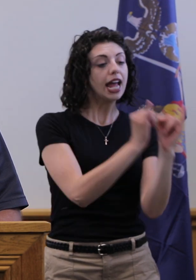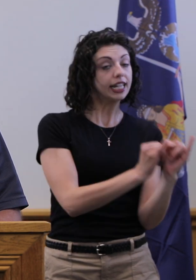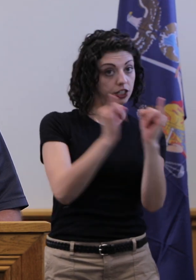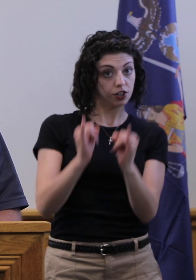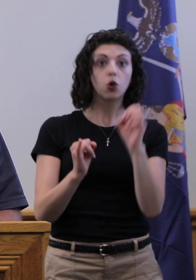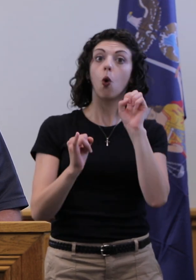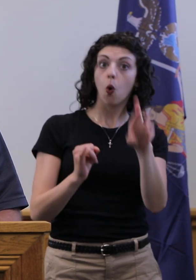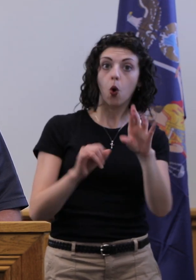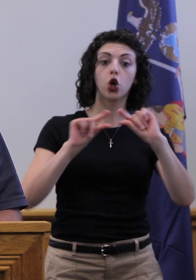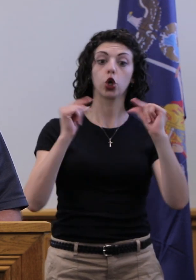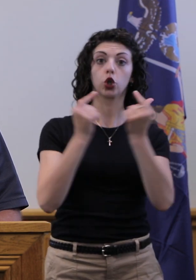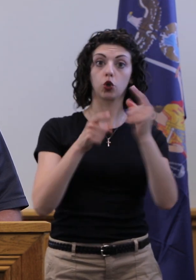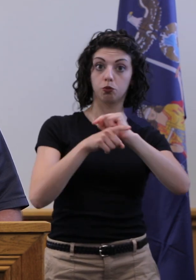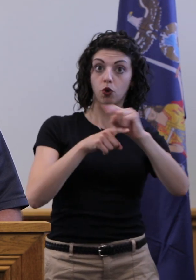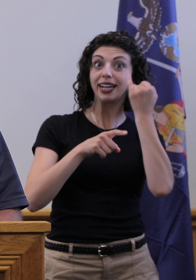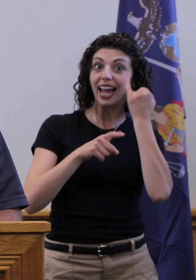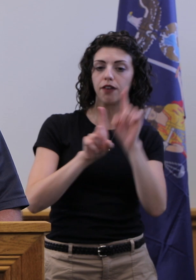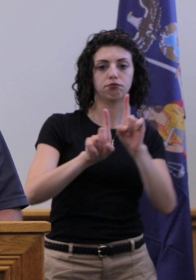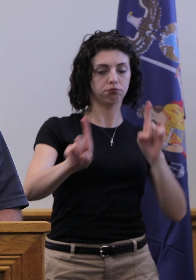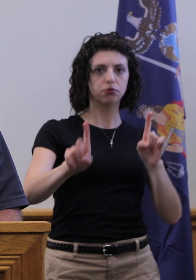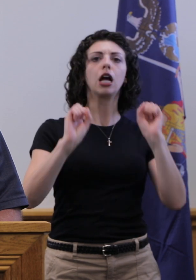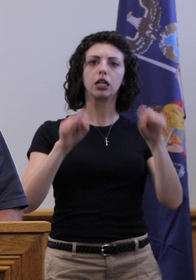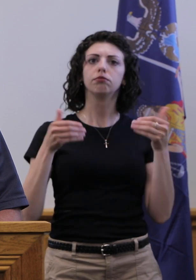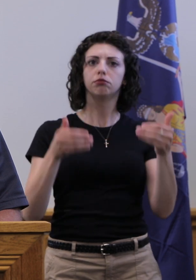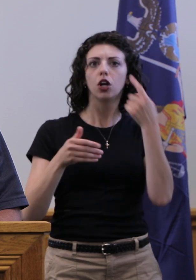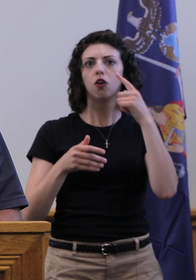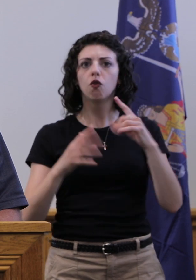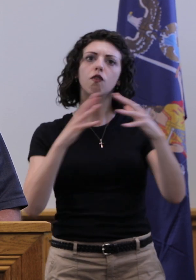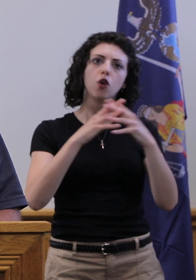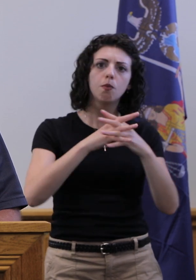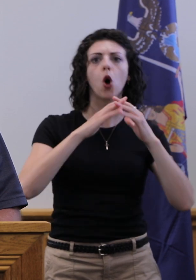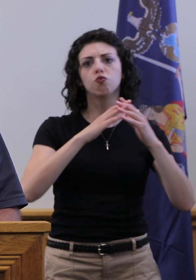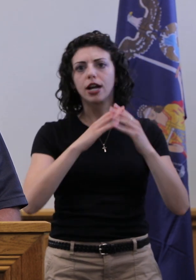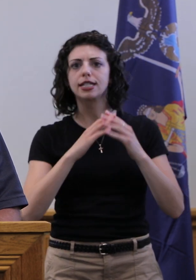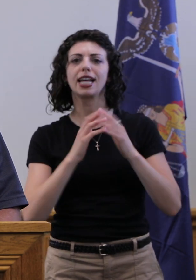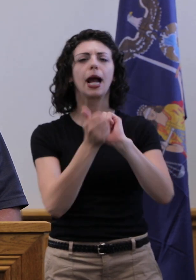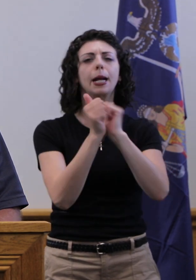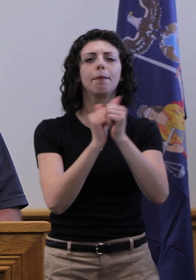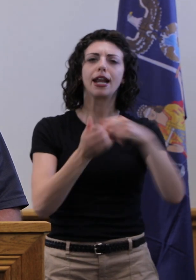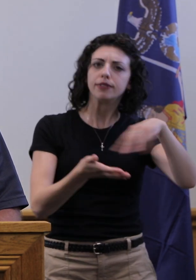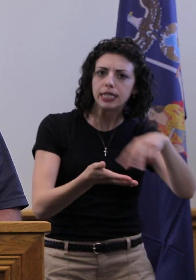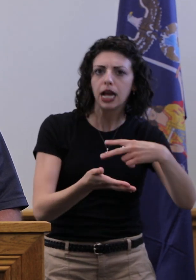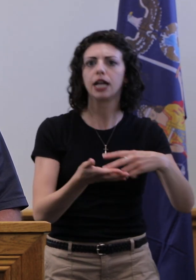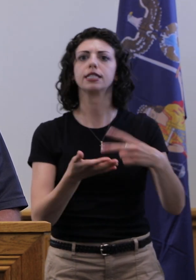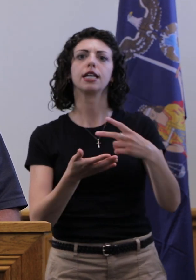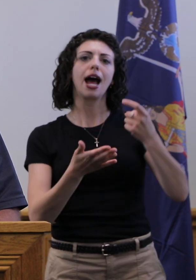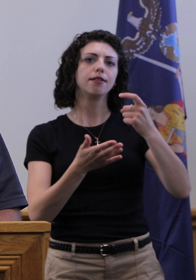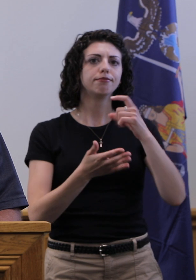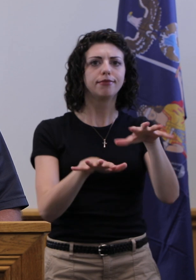will be allowed for activities such as wrestling, football, ice hockey, and competitive dance, and individual or distance